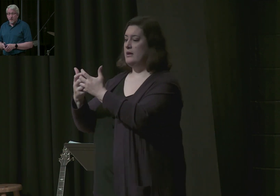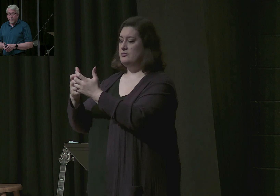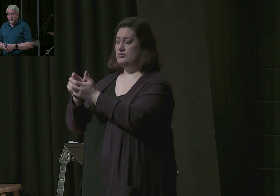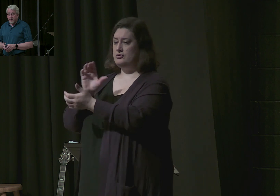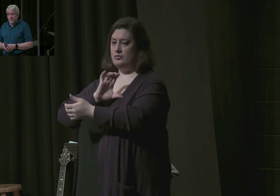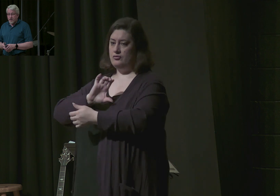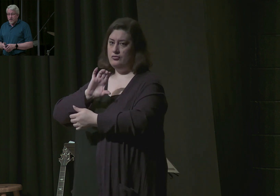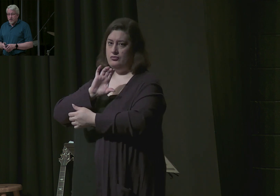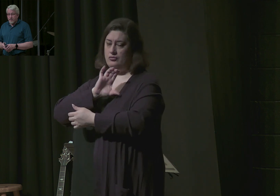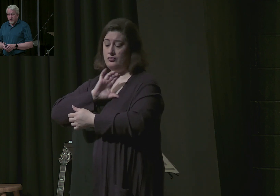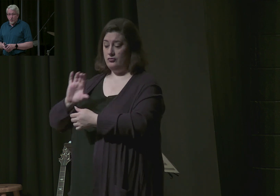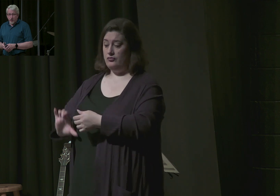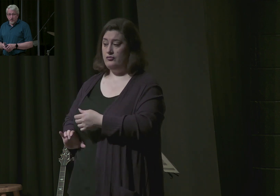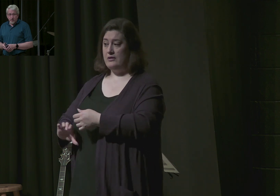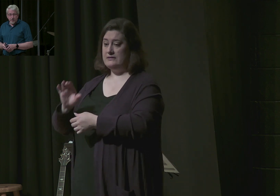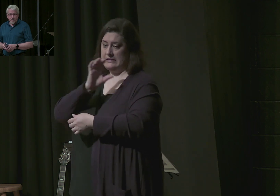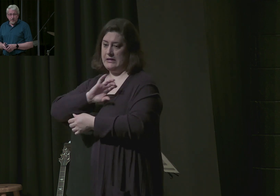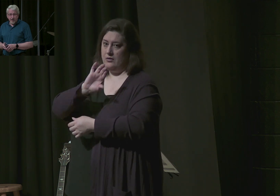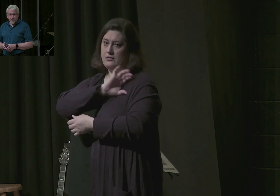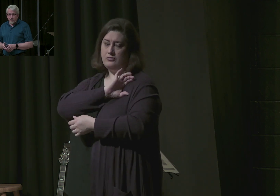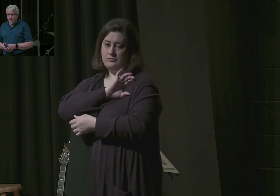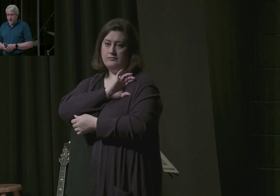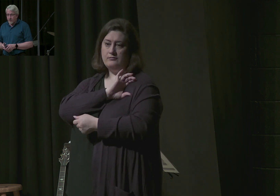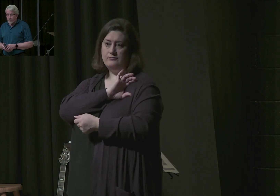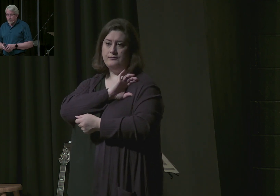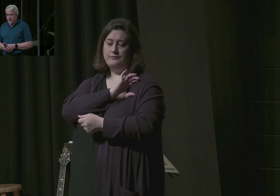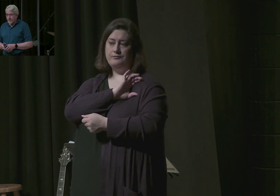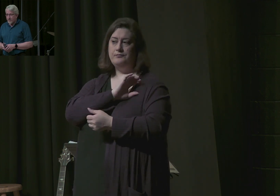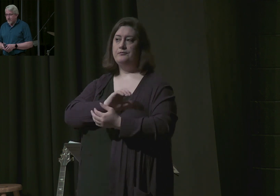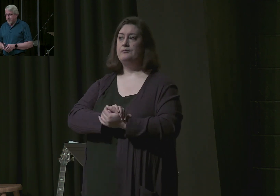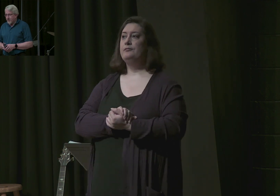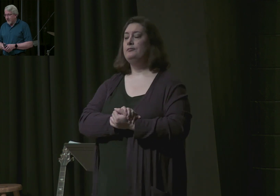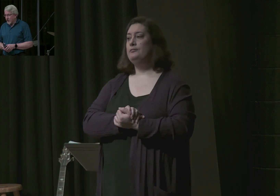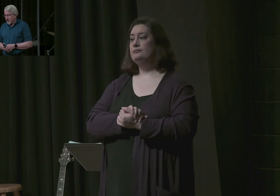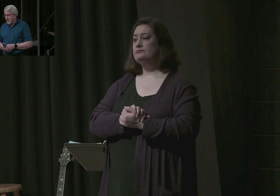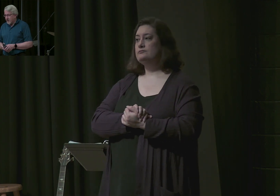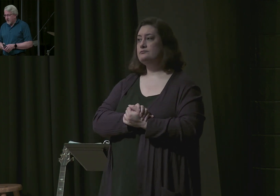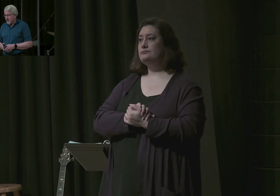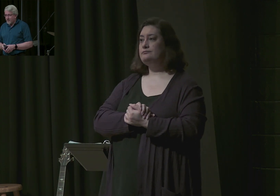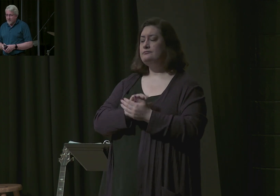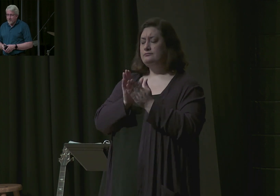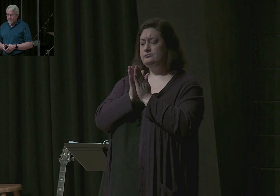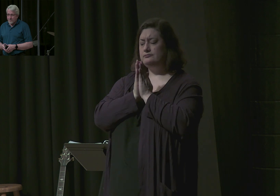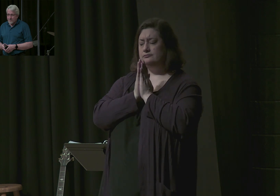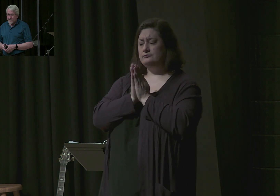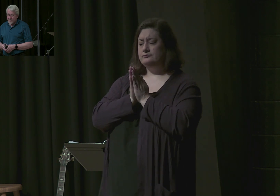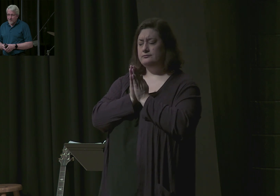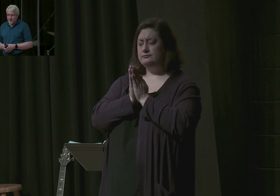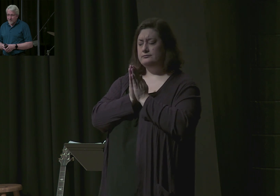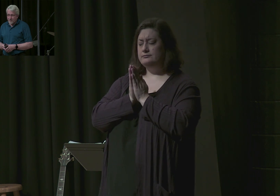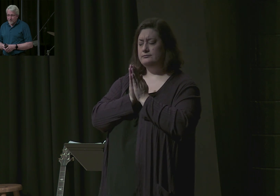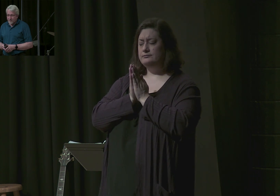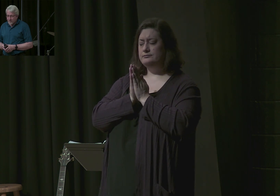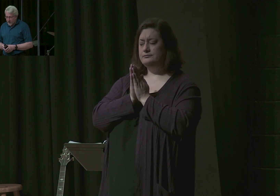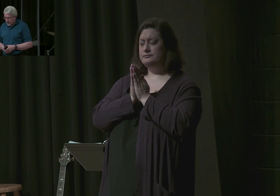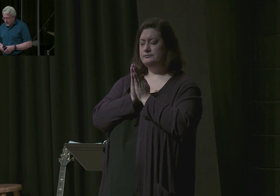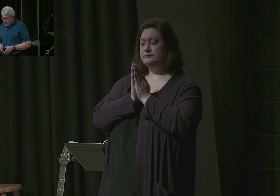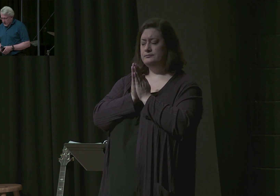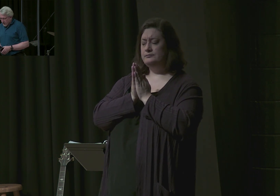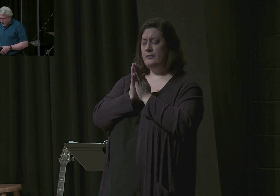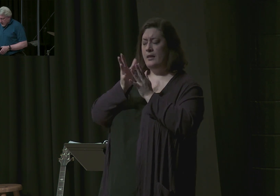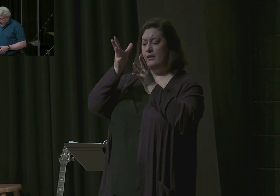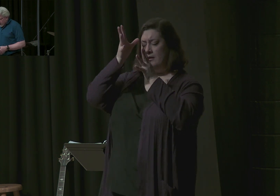glory, even when clever sinners cleverly sin against us.